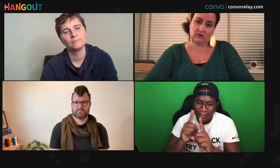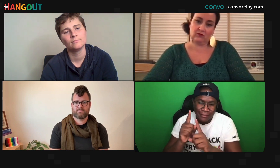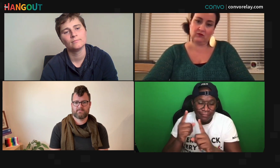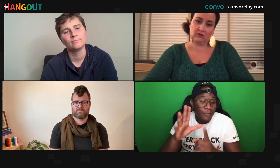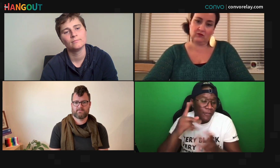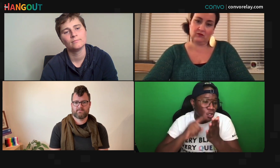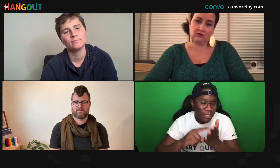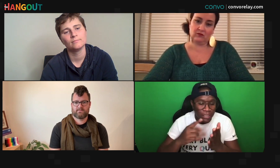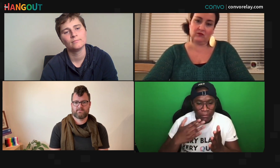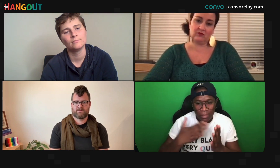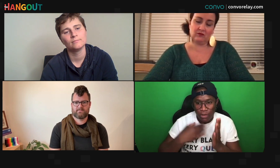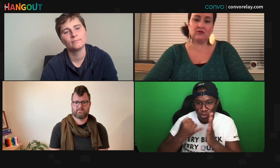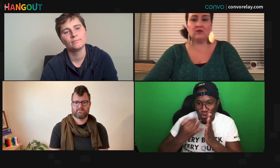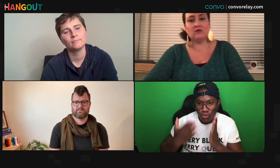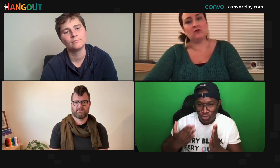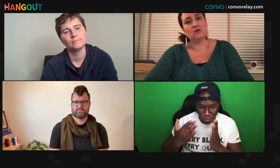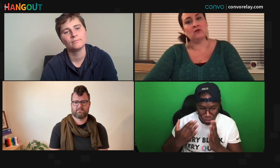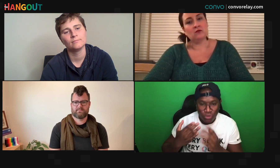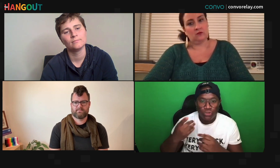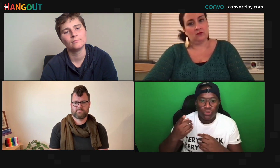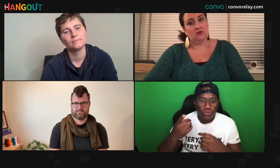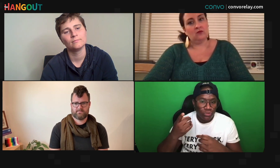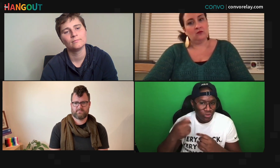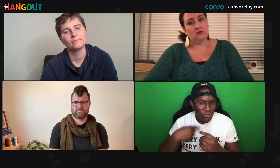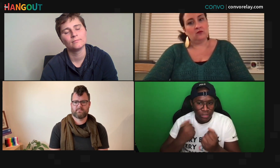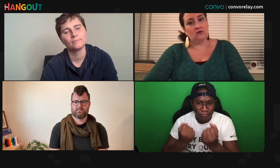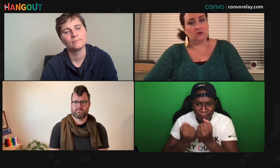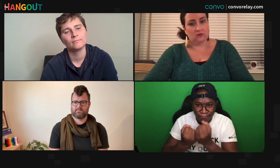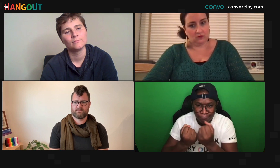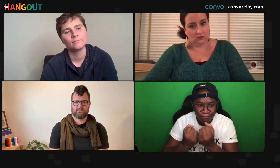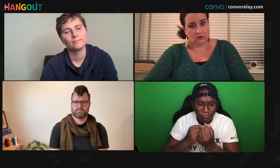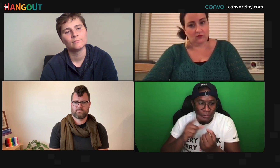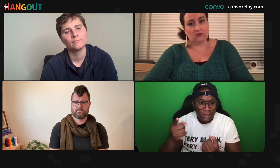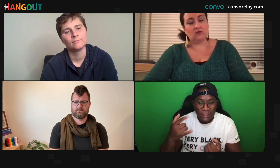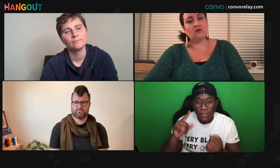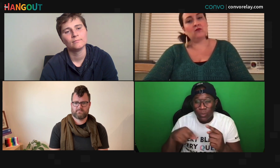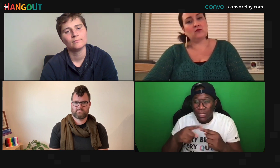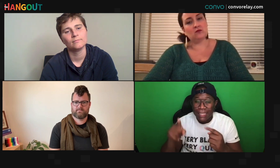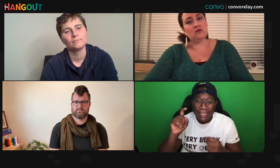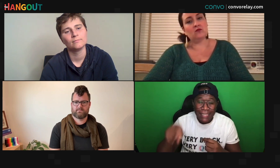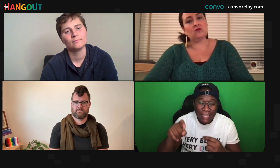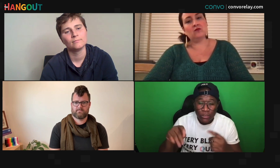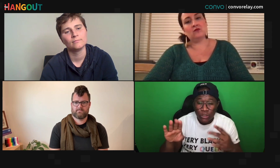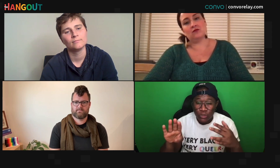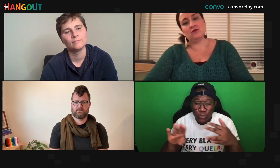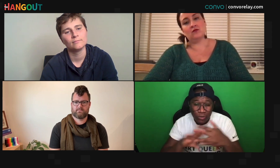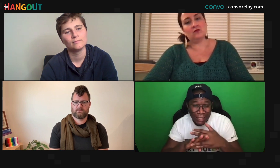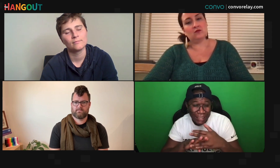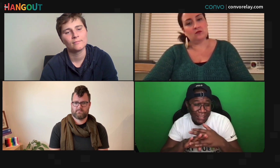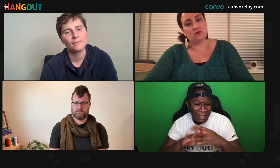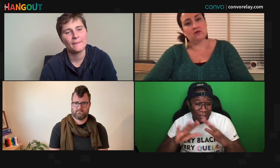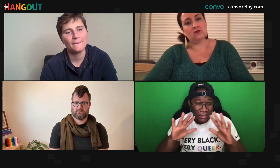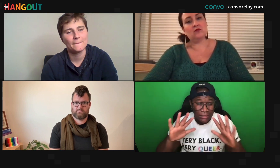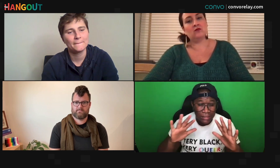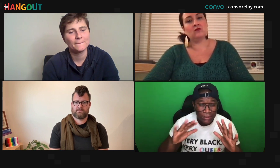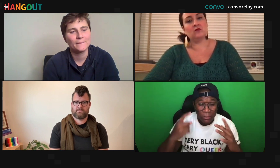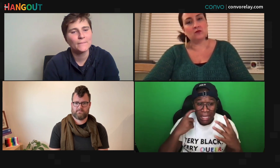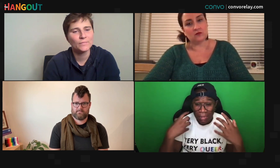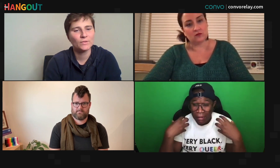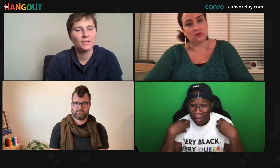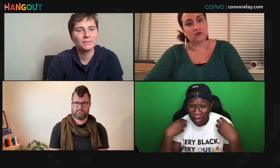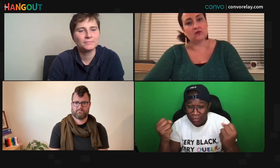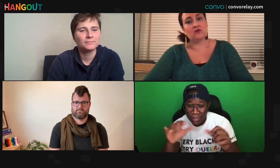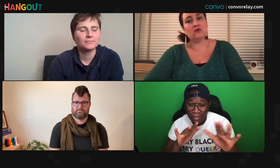and, well, so for example, my artist, the illustrator, when